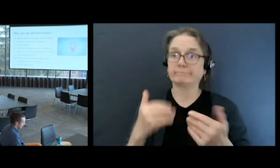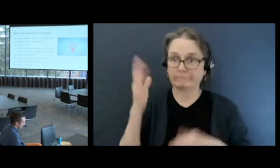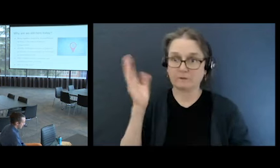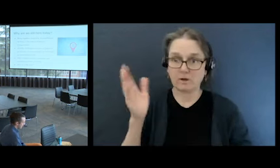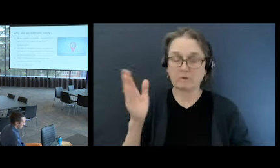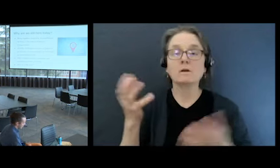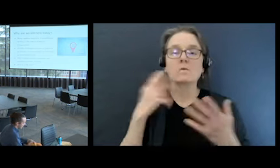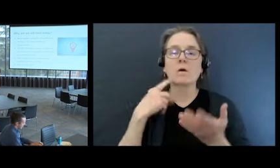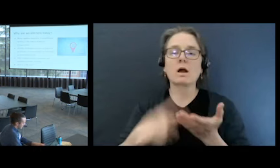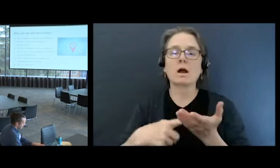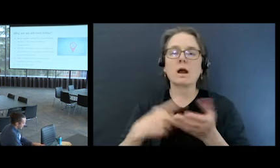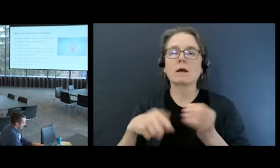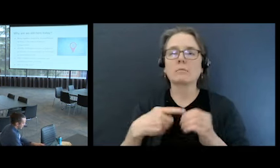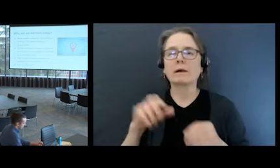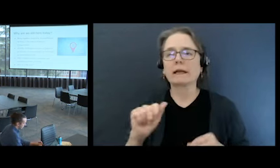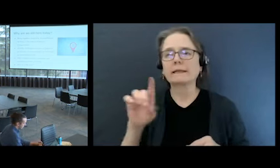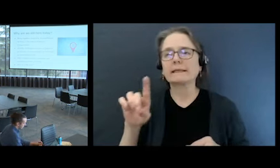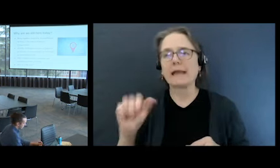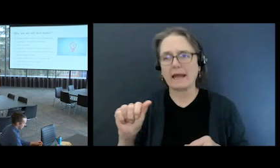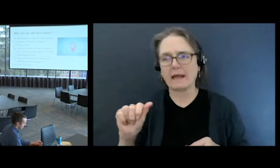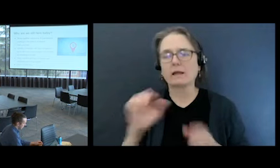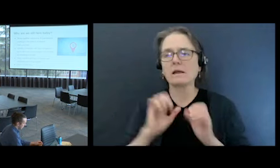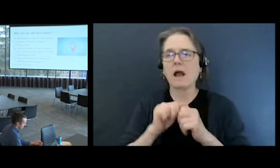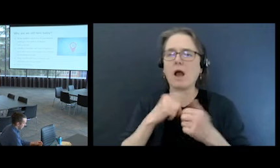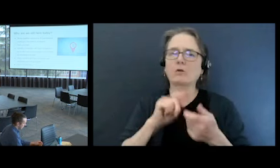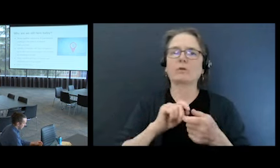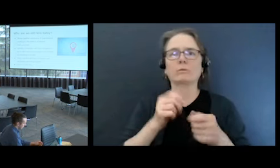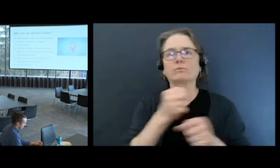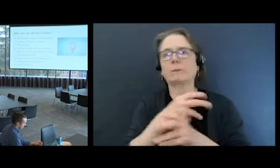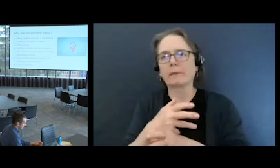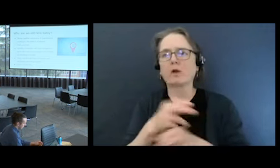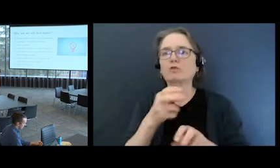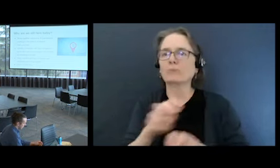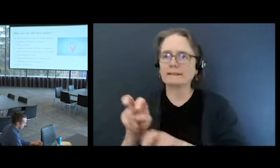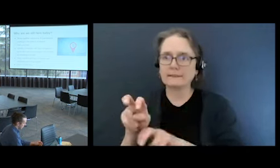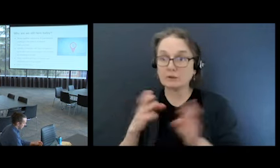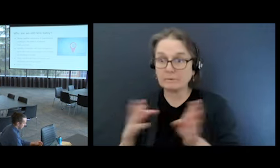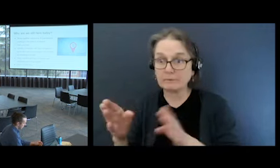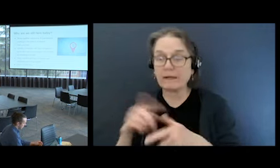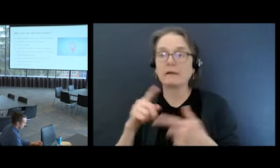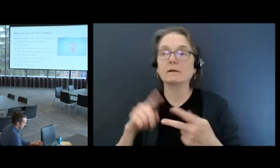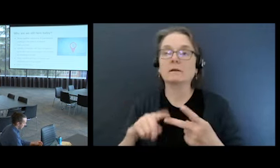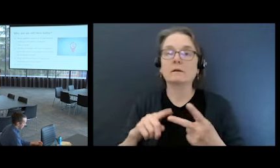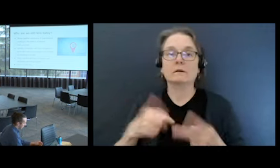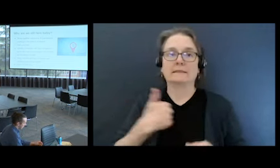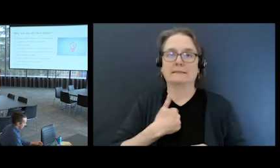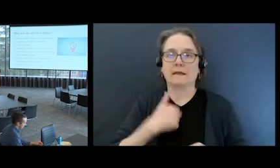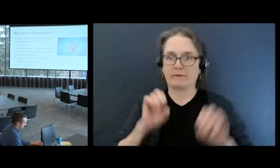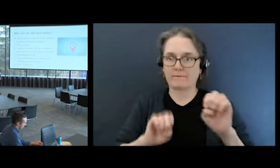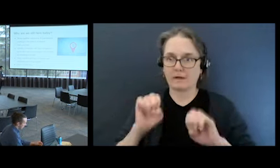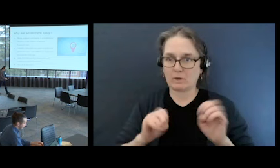how you would prepare a transition plan and a self-evaluation plan. I wanted to share some